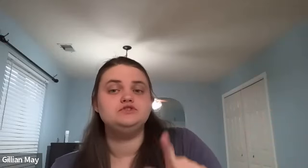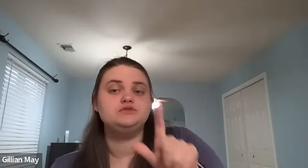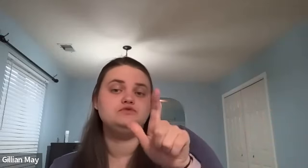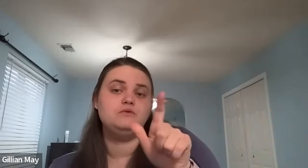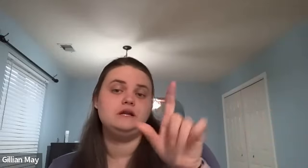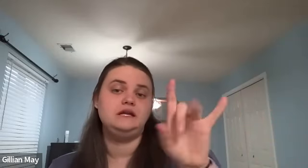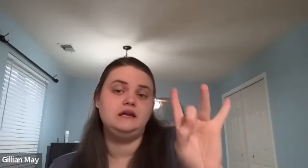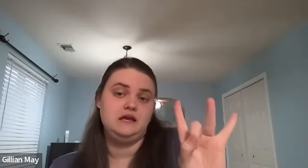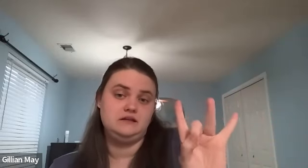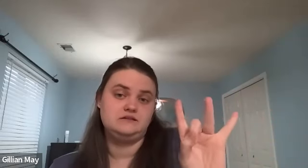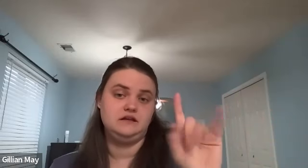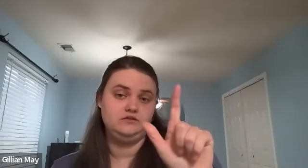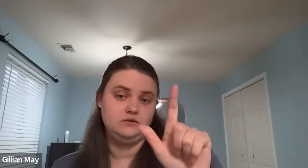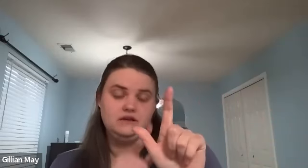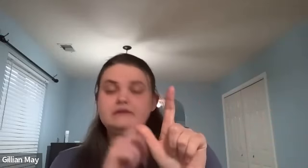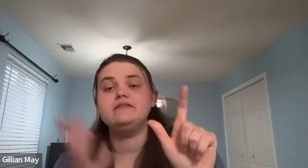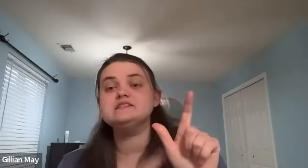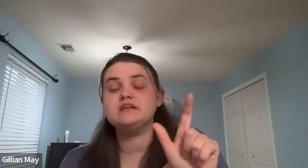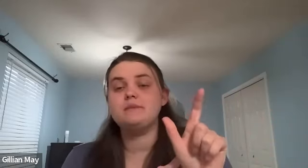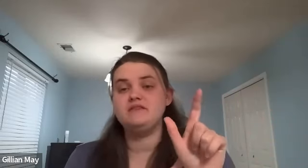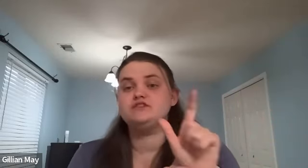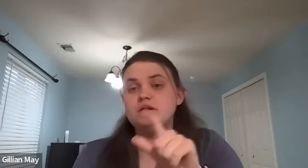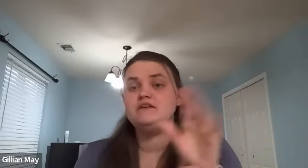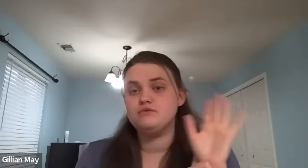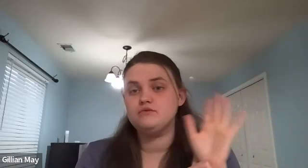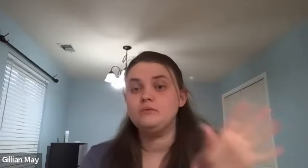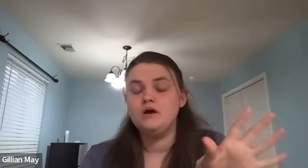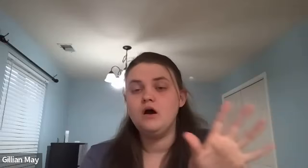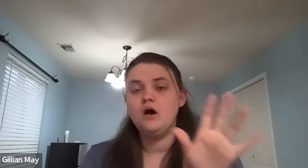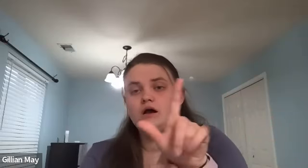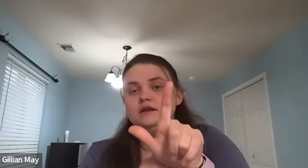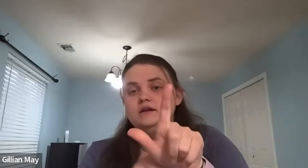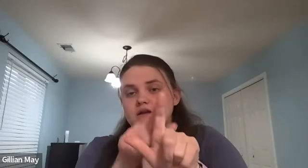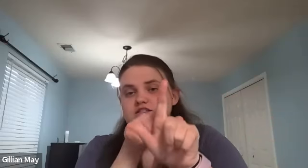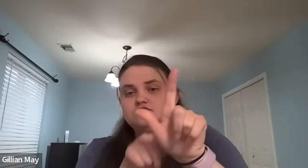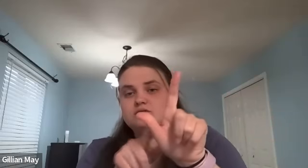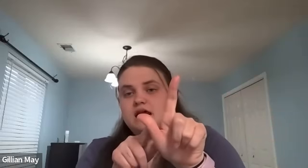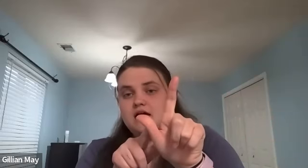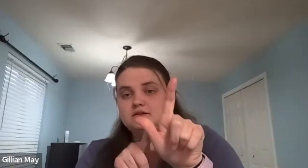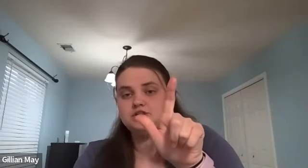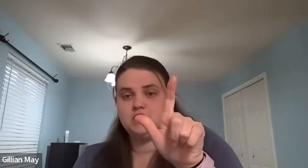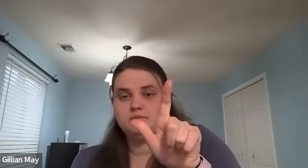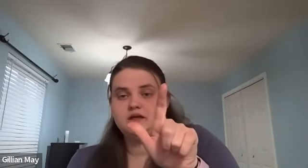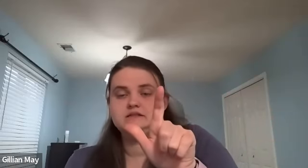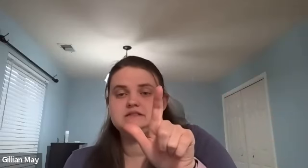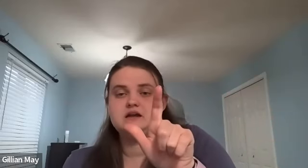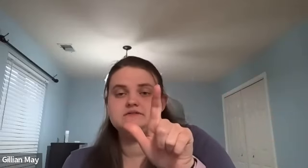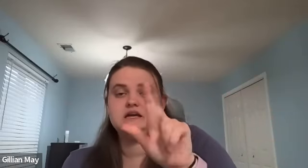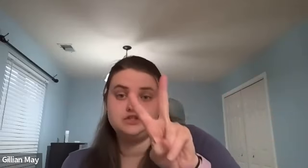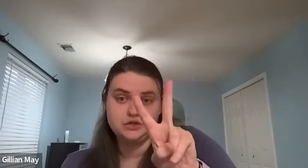do 28, like 20, like, and this is like, I mean, like 20 through on, is they'll do an L shape instead of saying